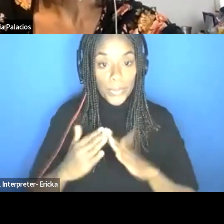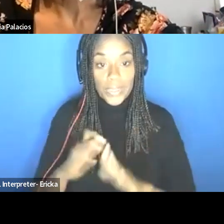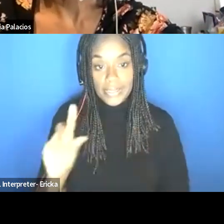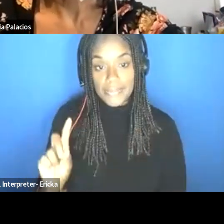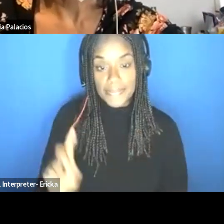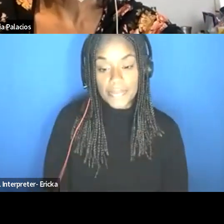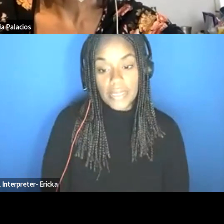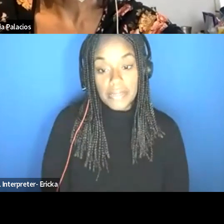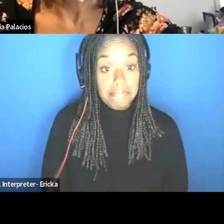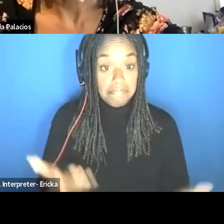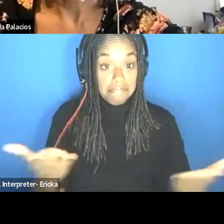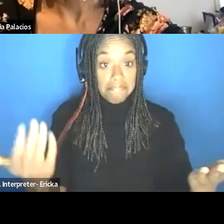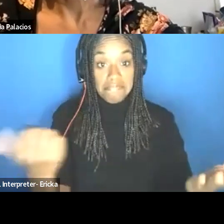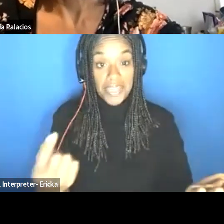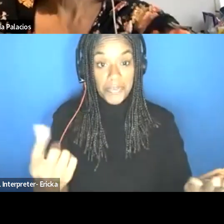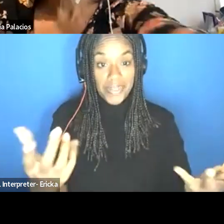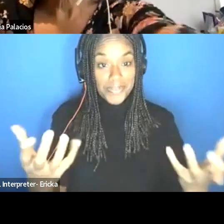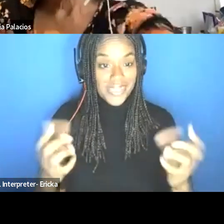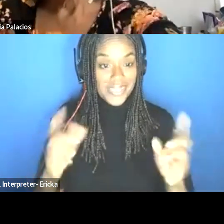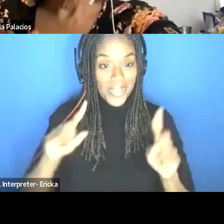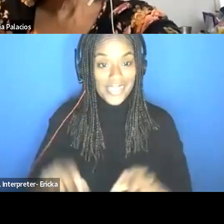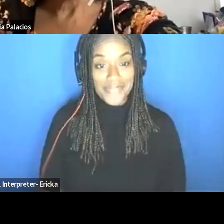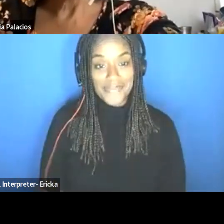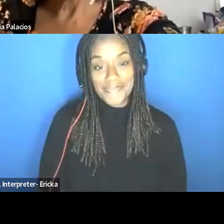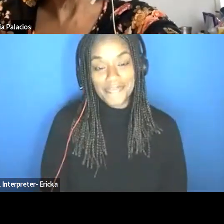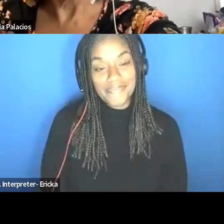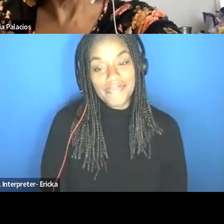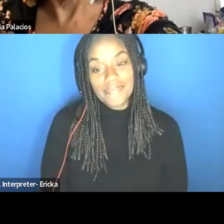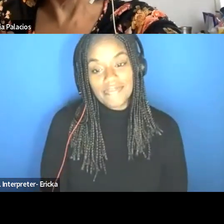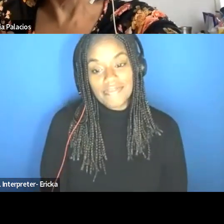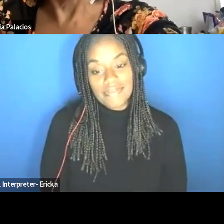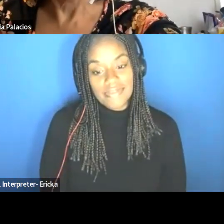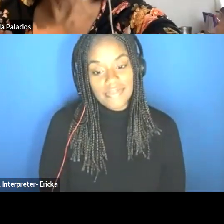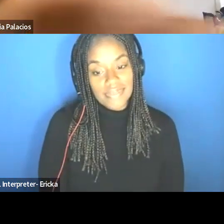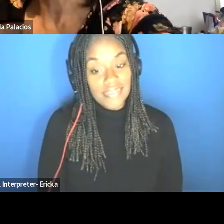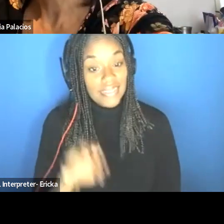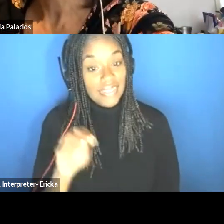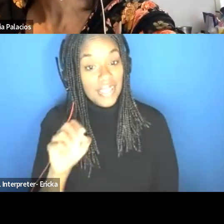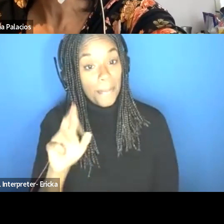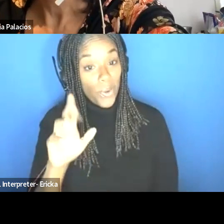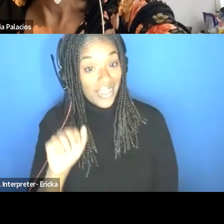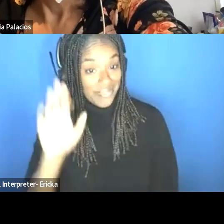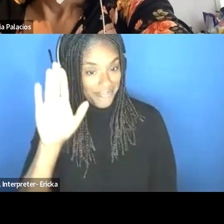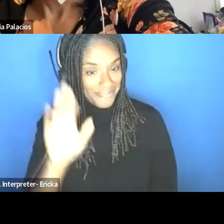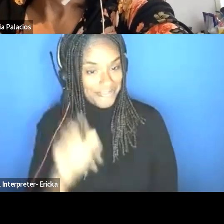So I'm going to throw that out to anybody that. I am muted myself, if that's okay. Yeah.